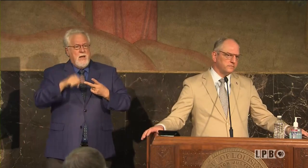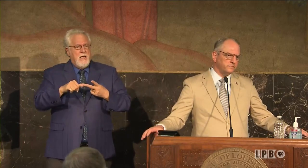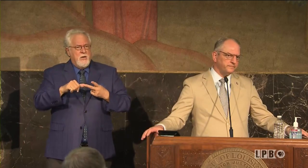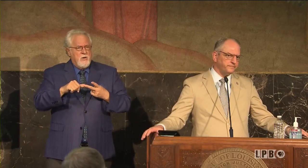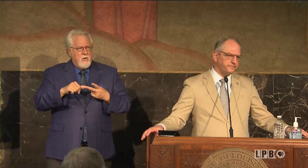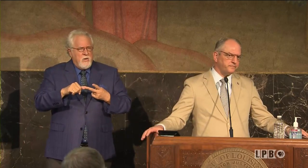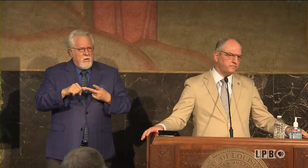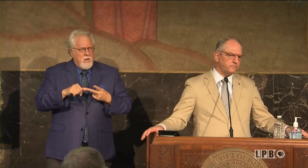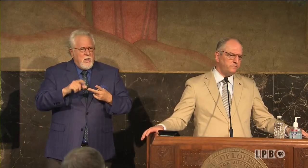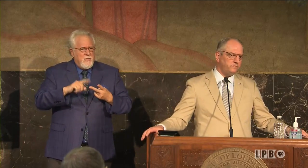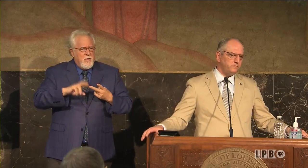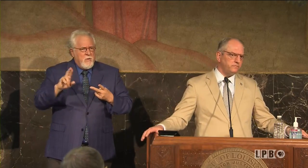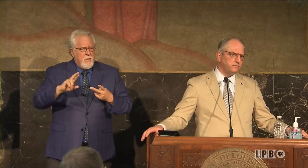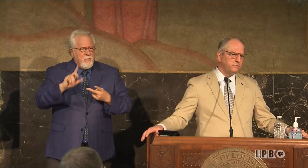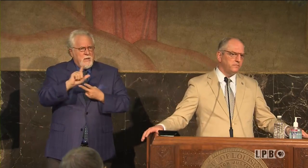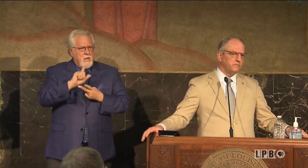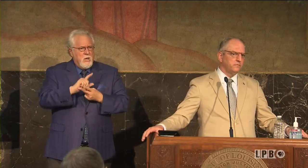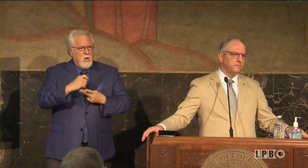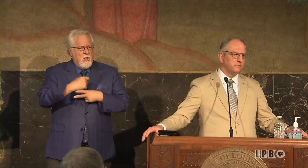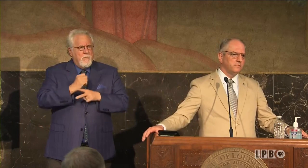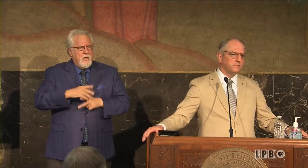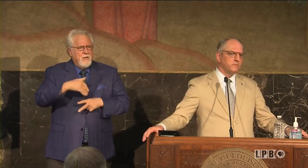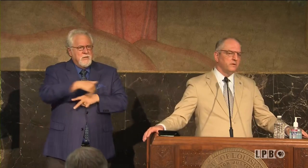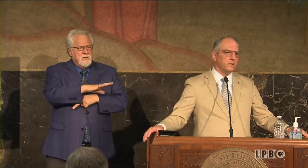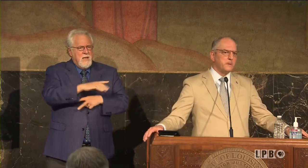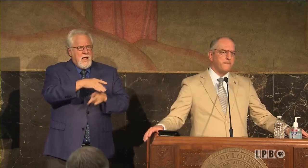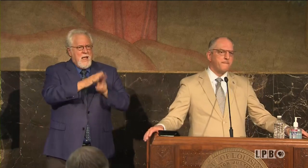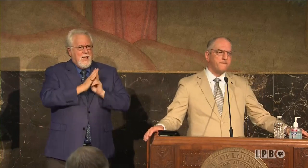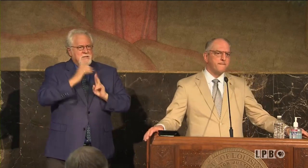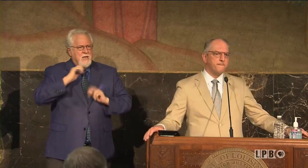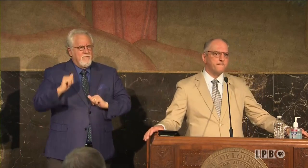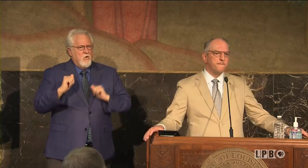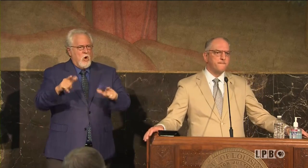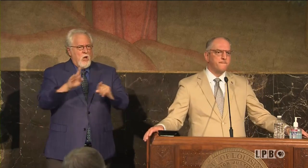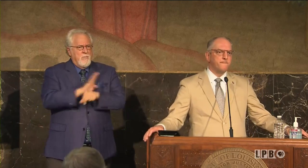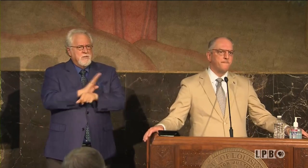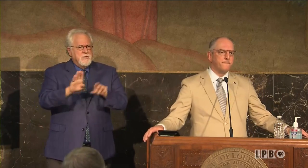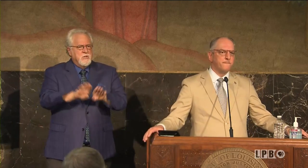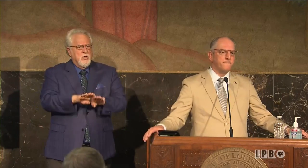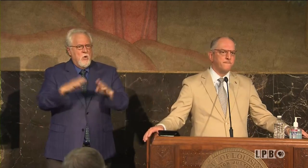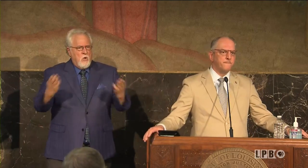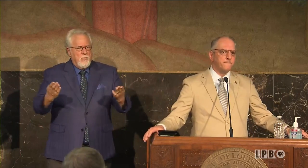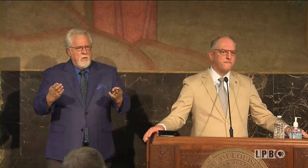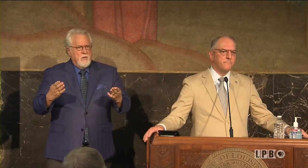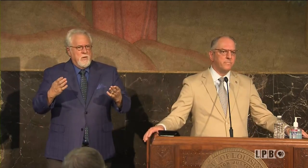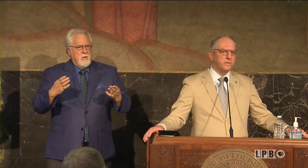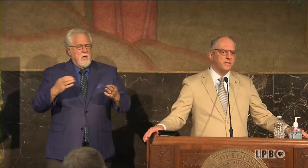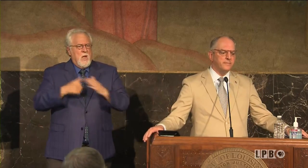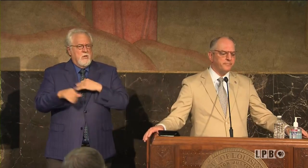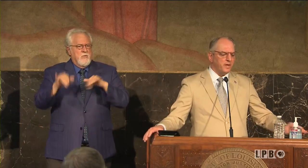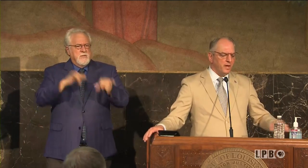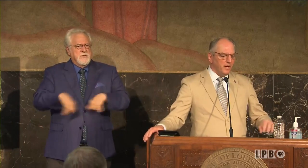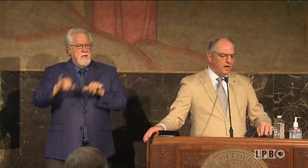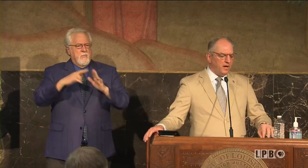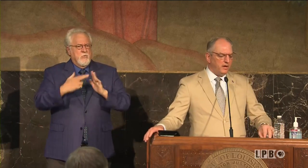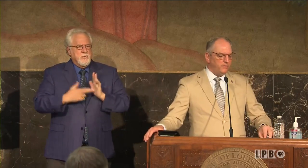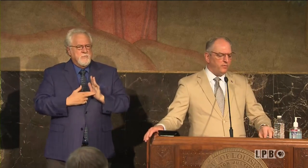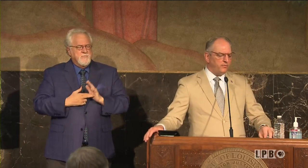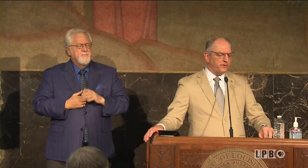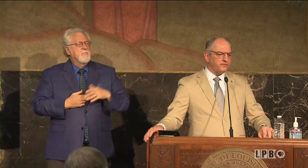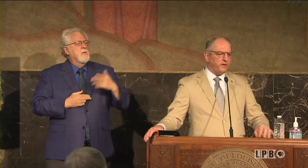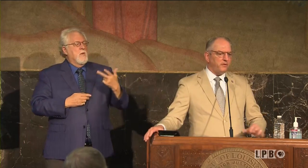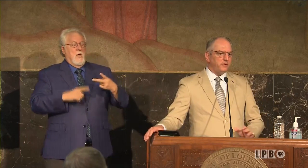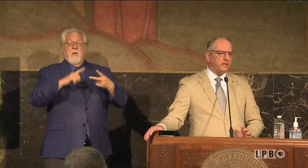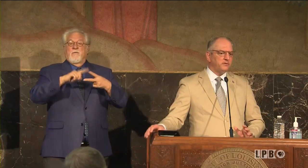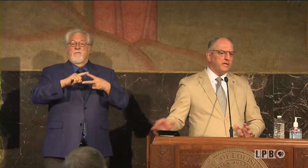Landry and a bunch of Republican lawmakers sent to your office asking for all businesses to be reopened under the same rules? Yeah. Well,